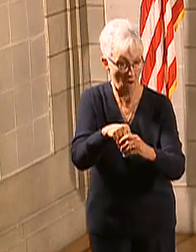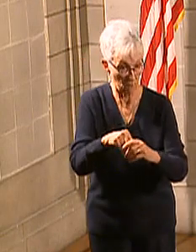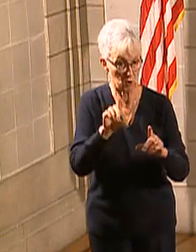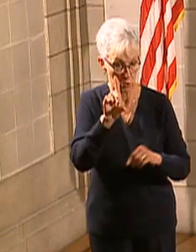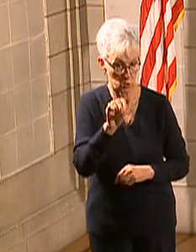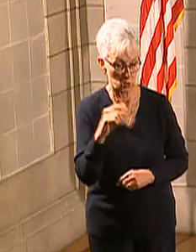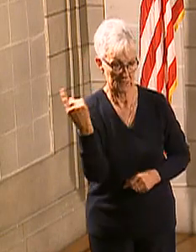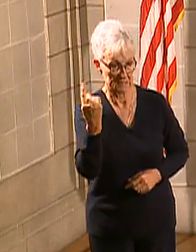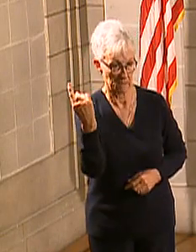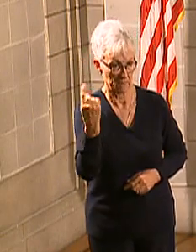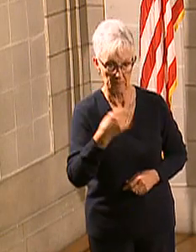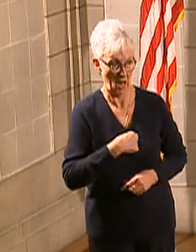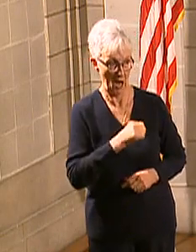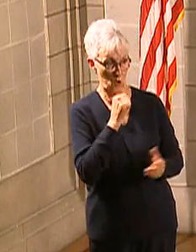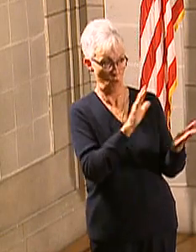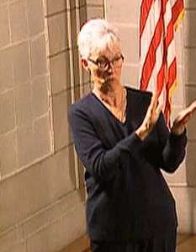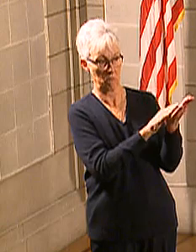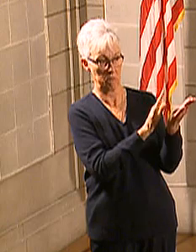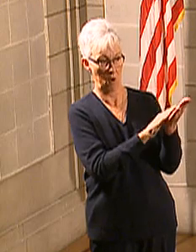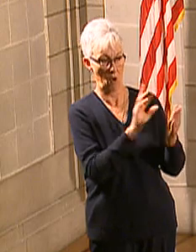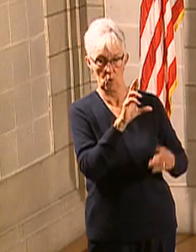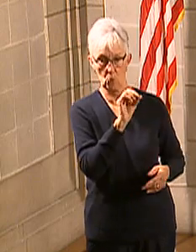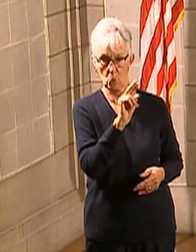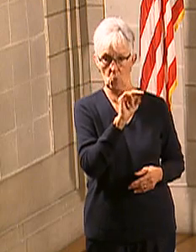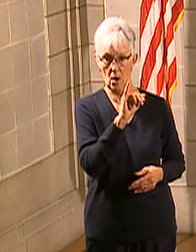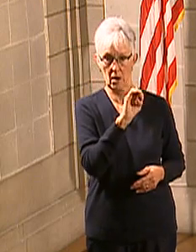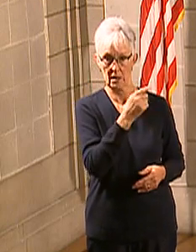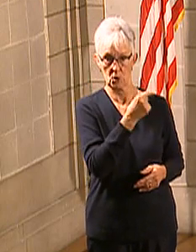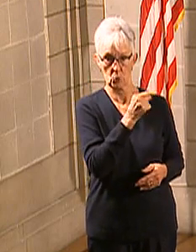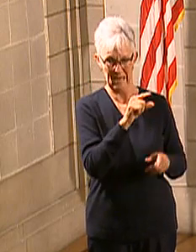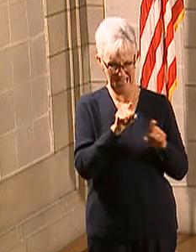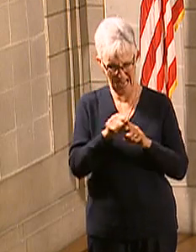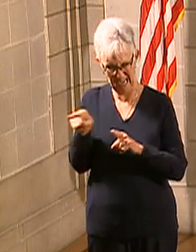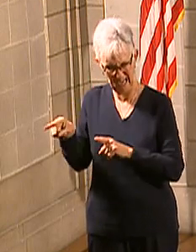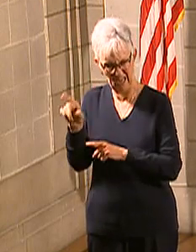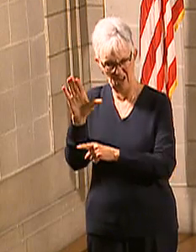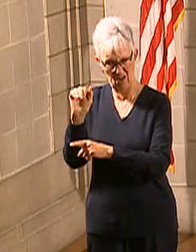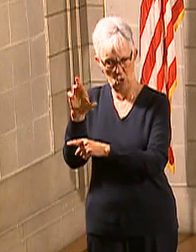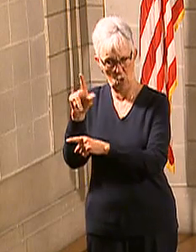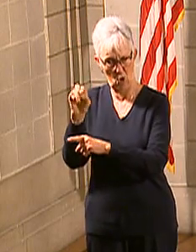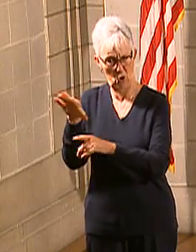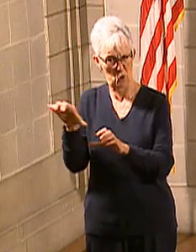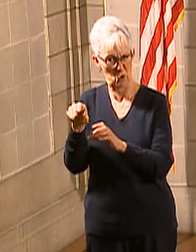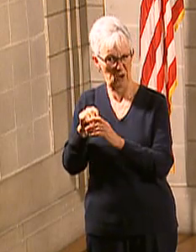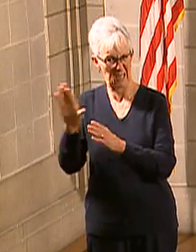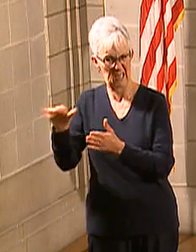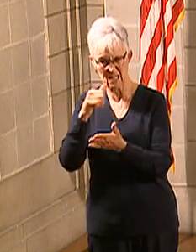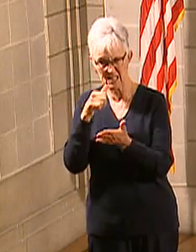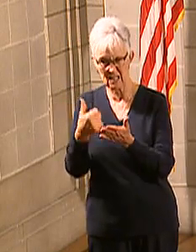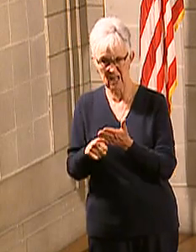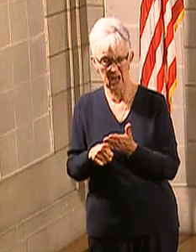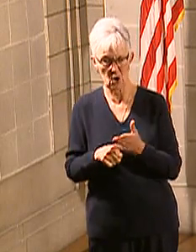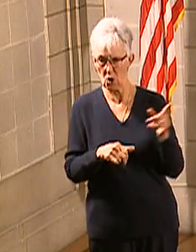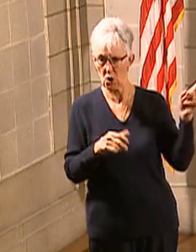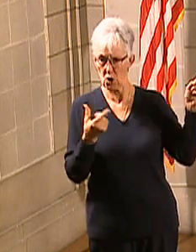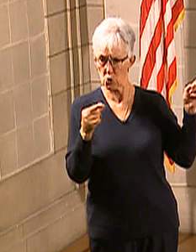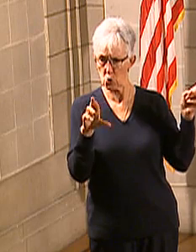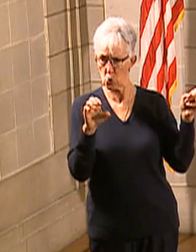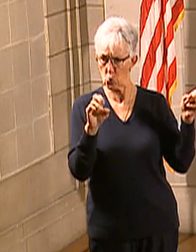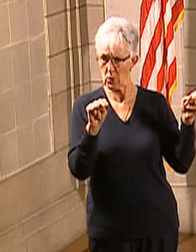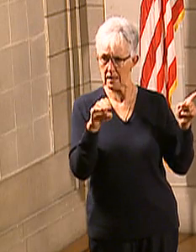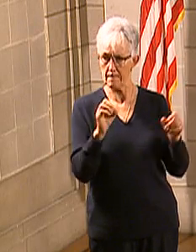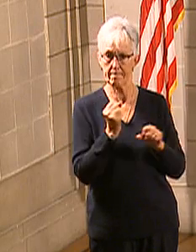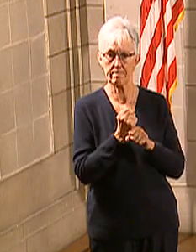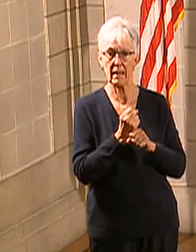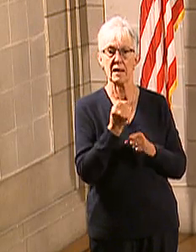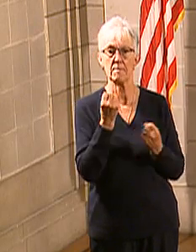reason to applaud Ronnie Green as he did in the letter. Ronnie Green made many, many mistakes when he's doing this, including misleading